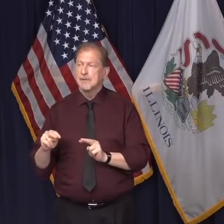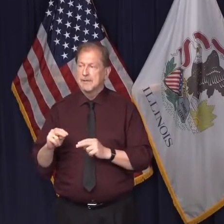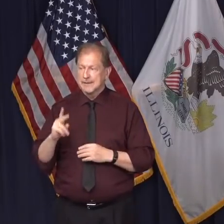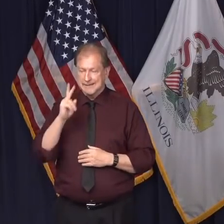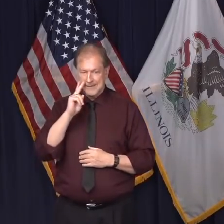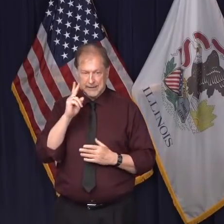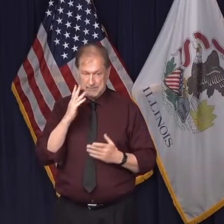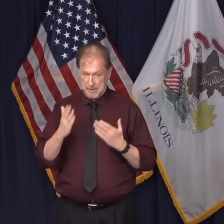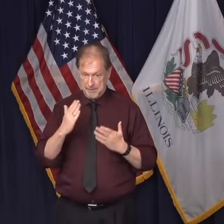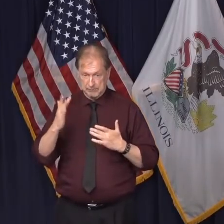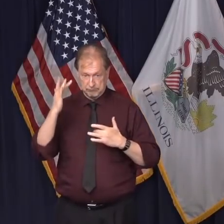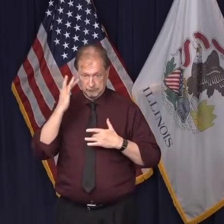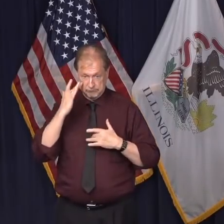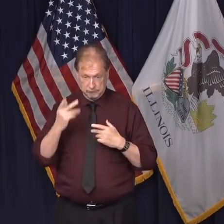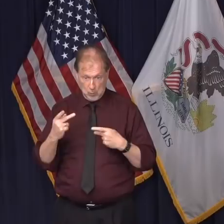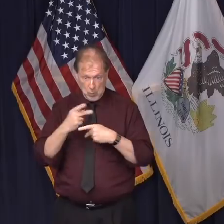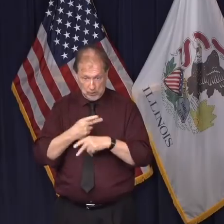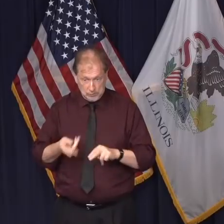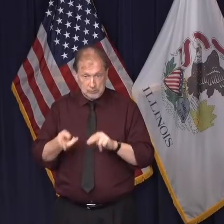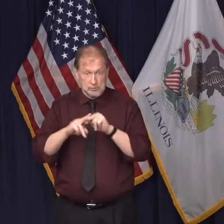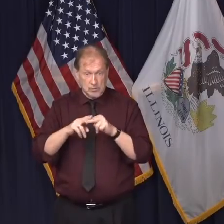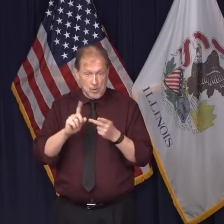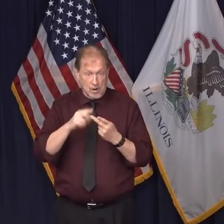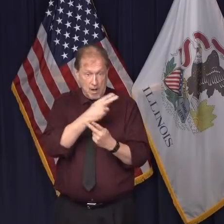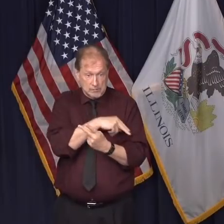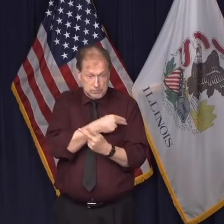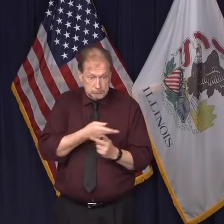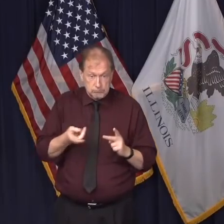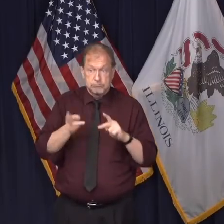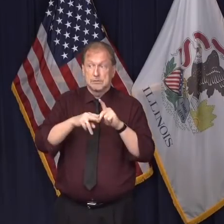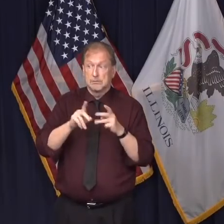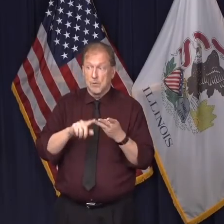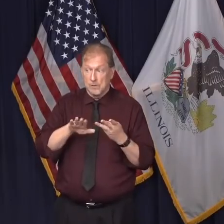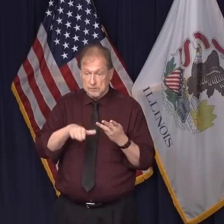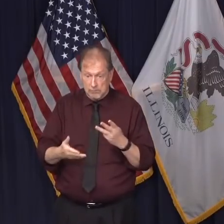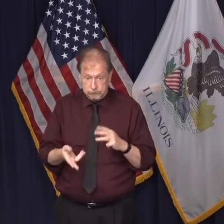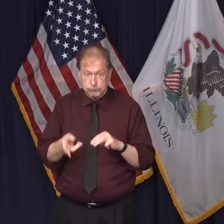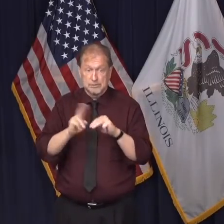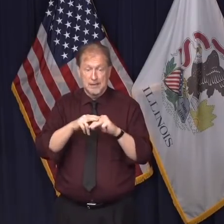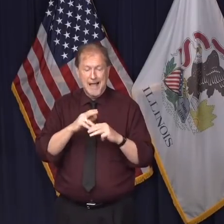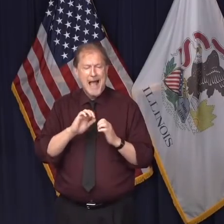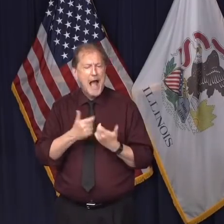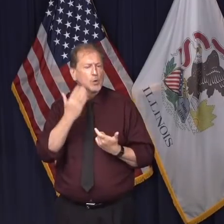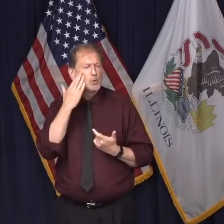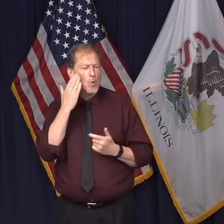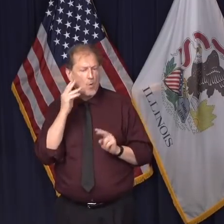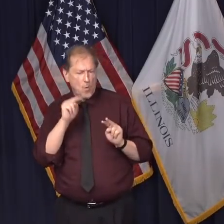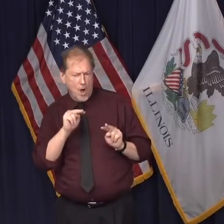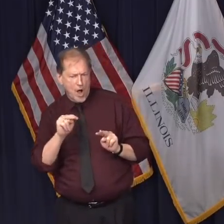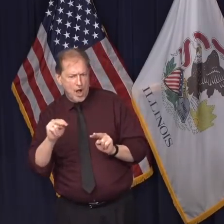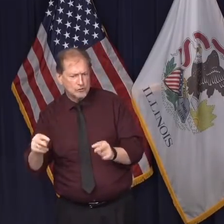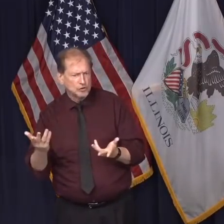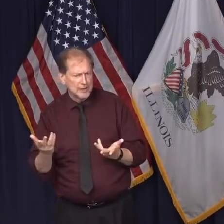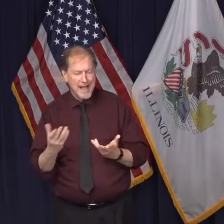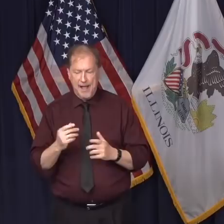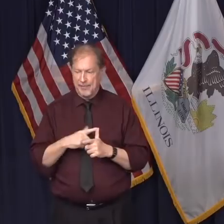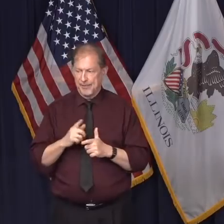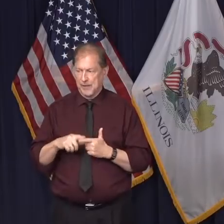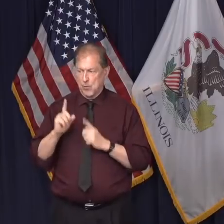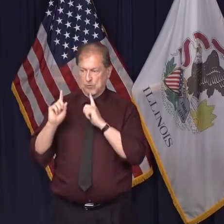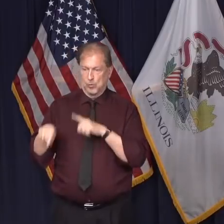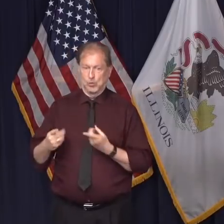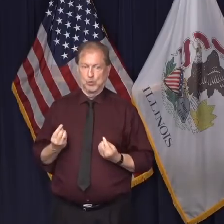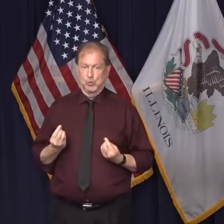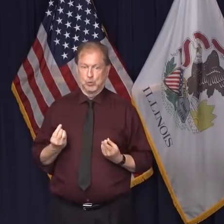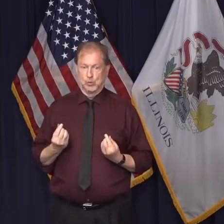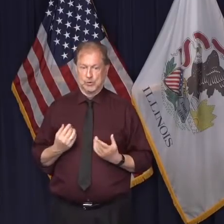to any increase in infections, hospitalizations, or deaths? How is IDPH prepared to respond if that occurs? Once again,